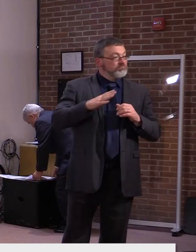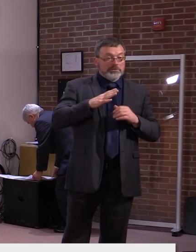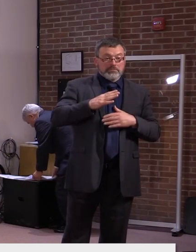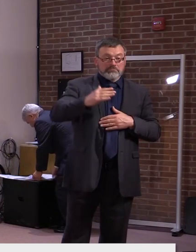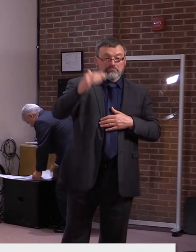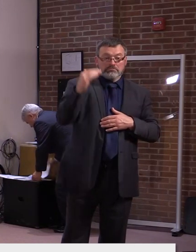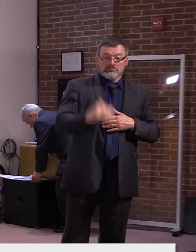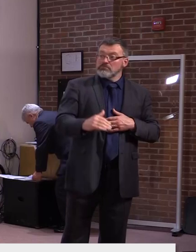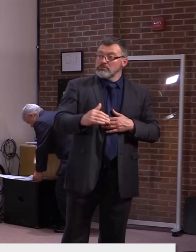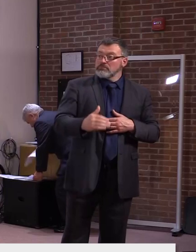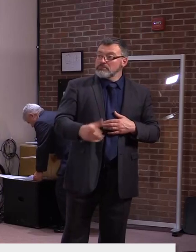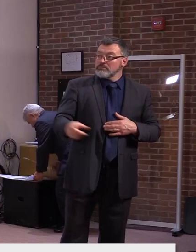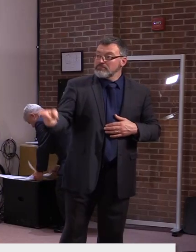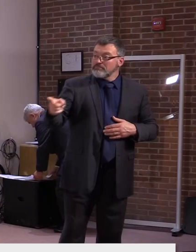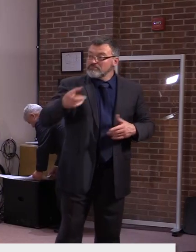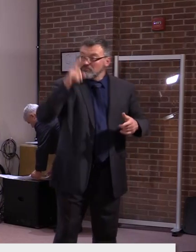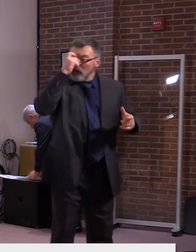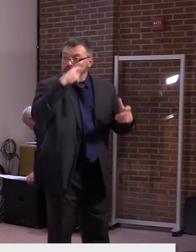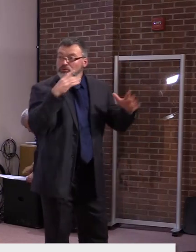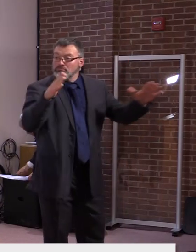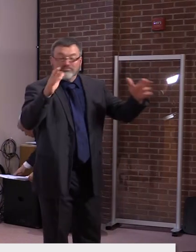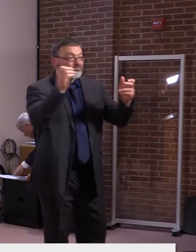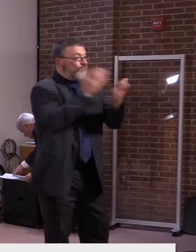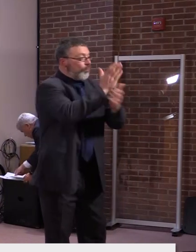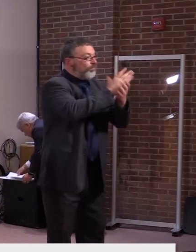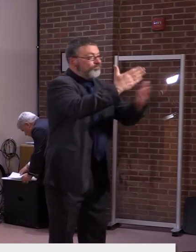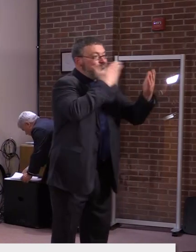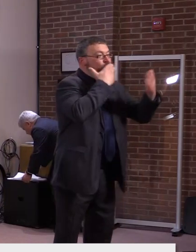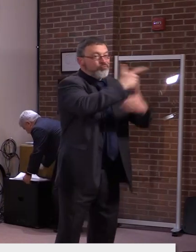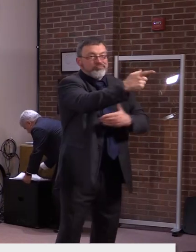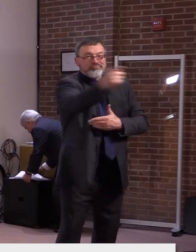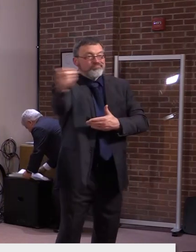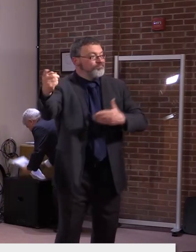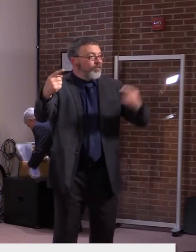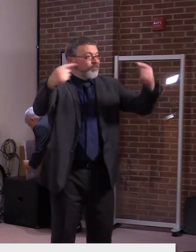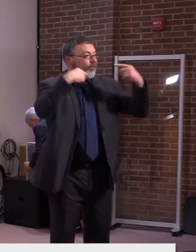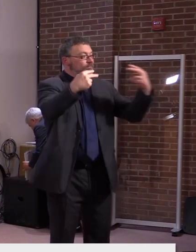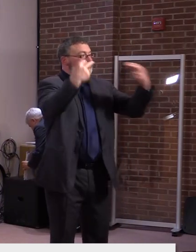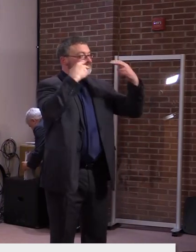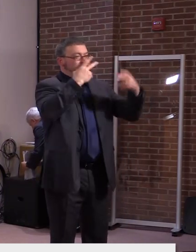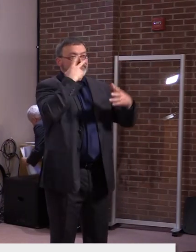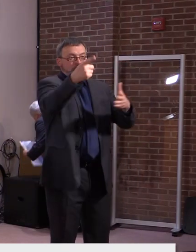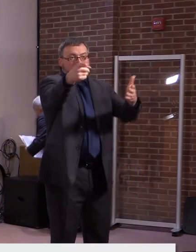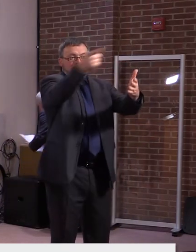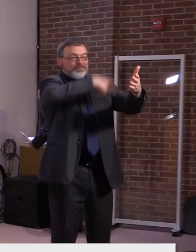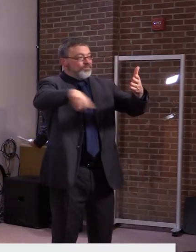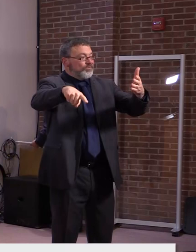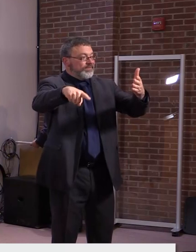That's it. All right, thank you all very much, and we'll see you again next Tuesday.